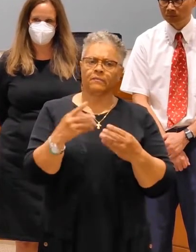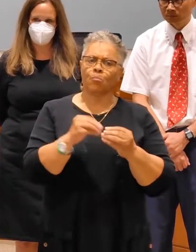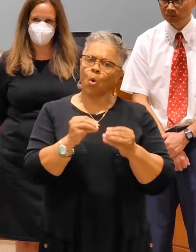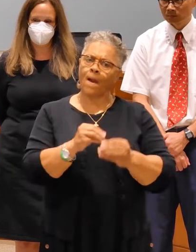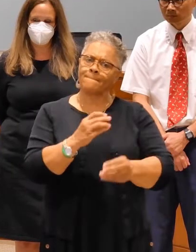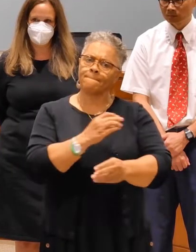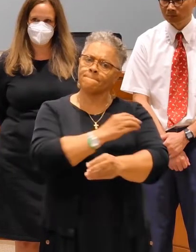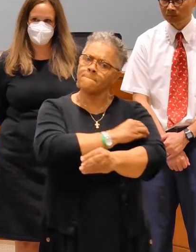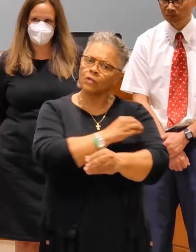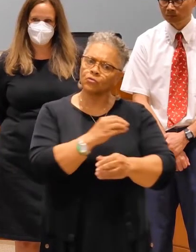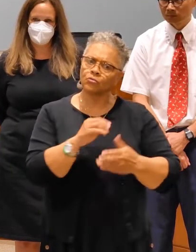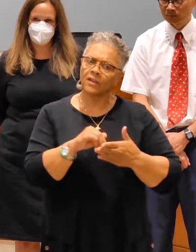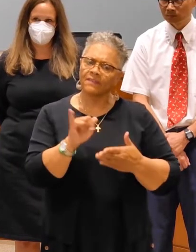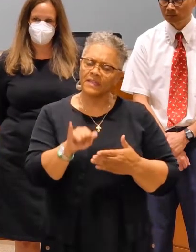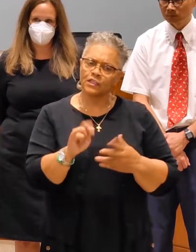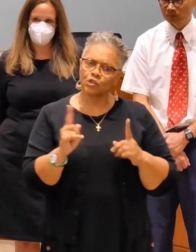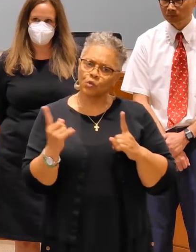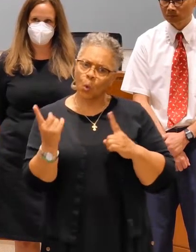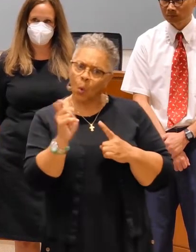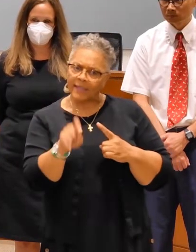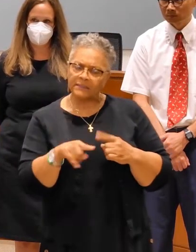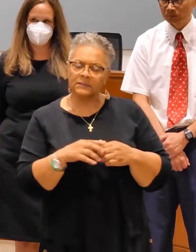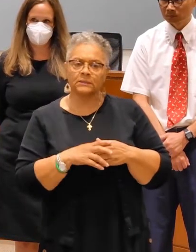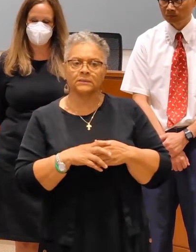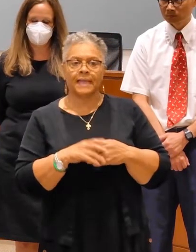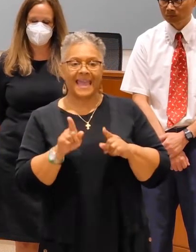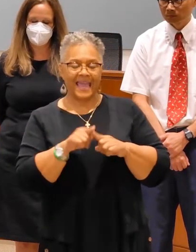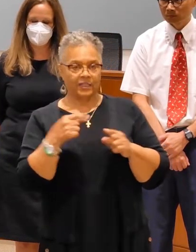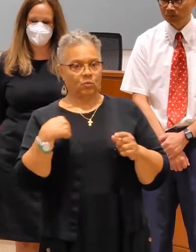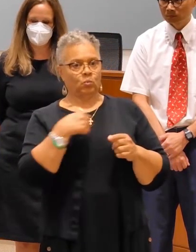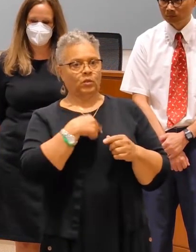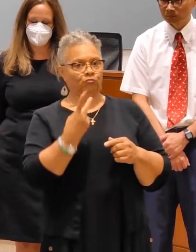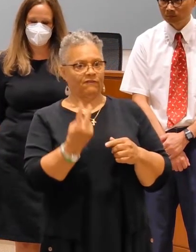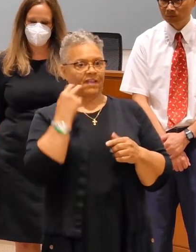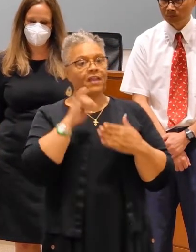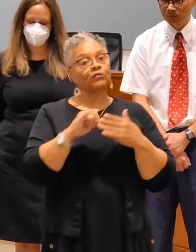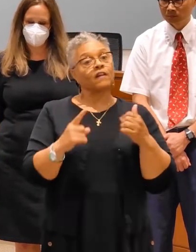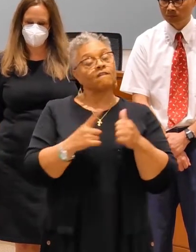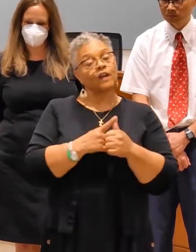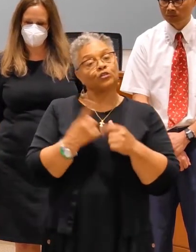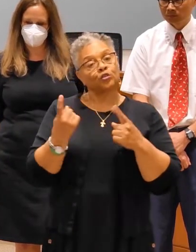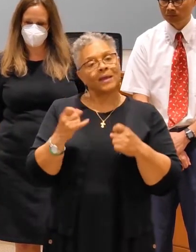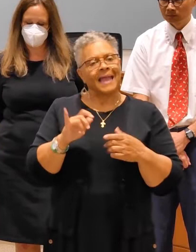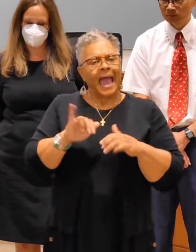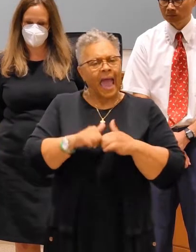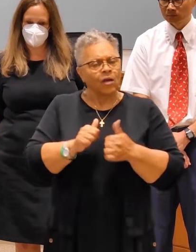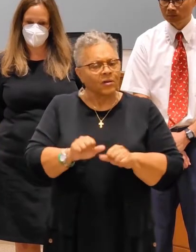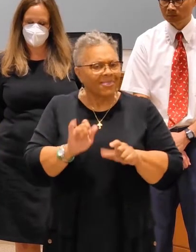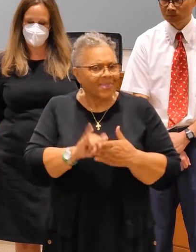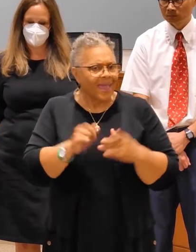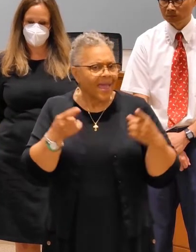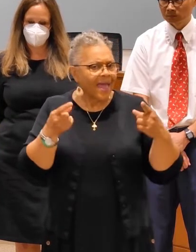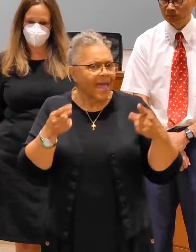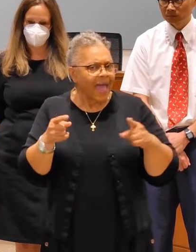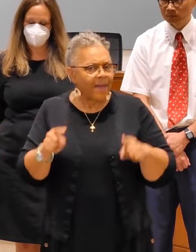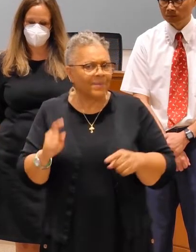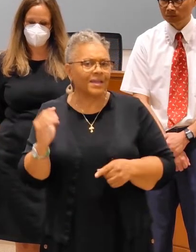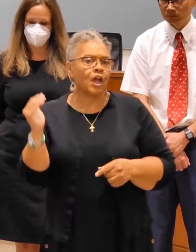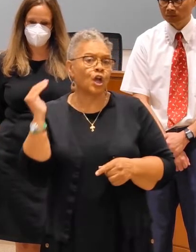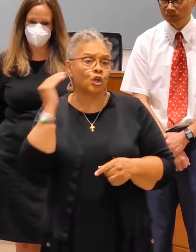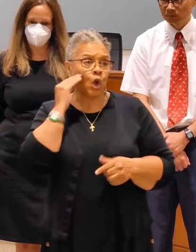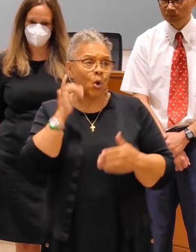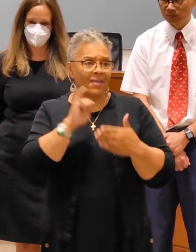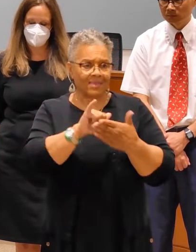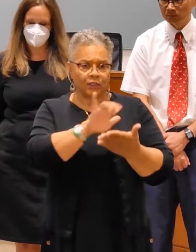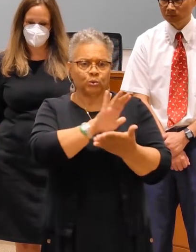this question, as we reflected, those were some of the first questions I asked. How could that happen knowing that